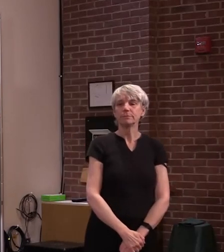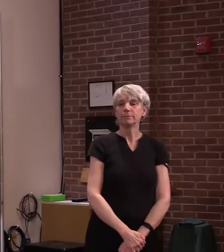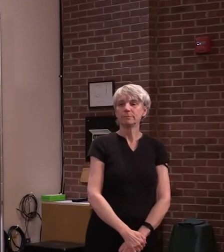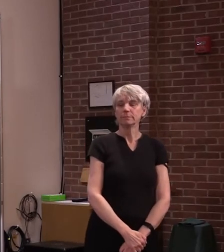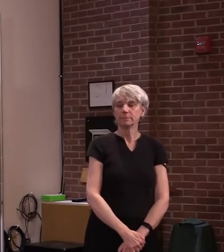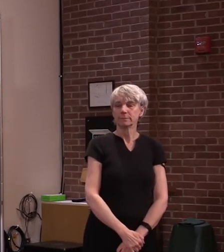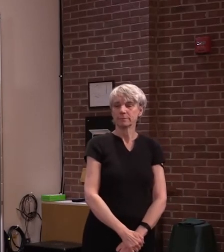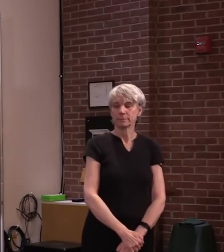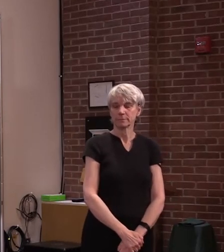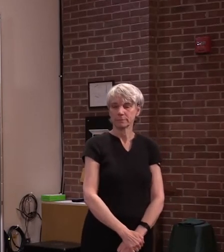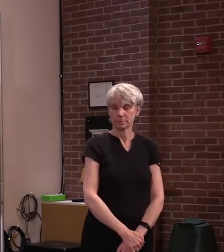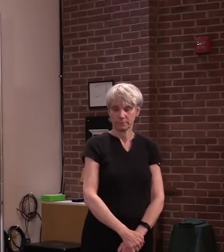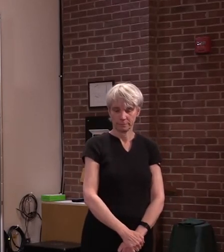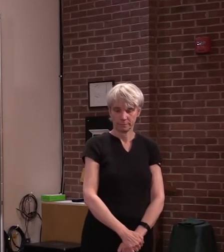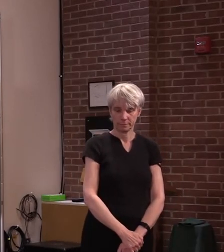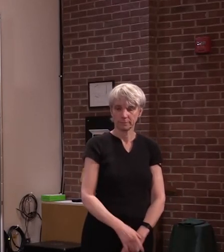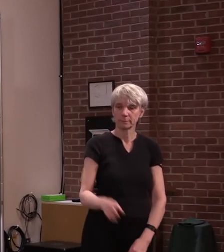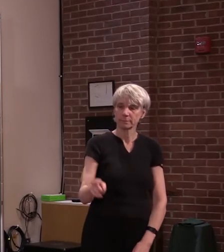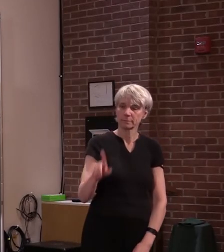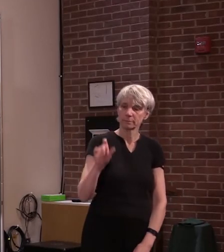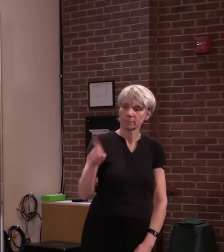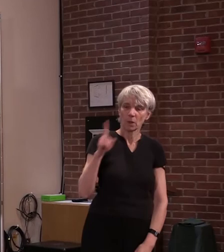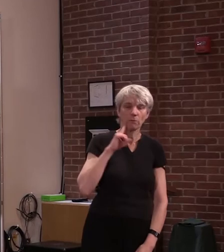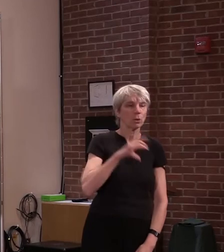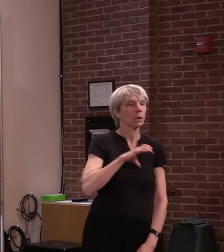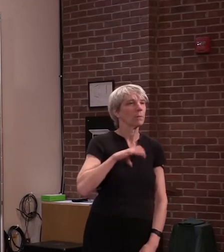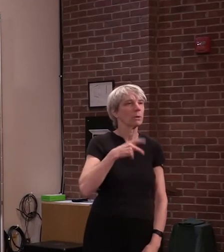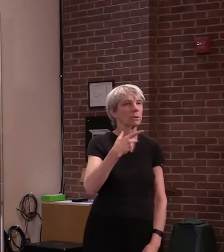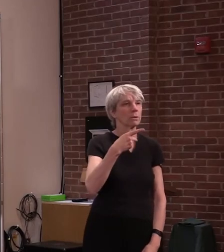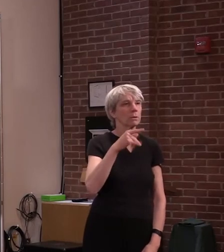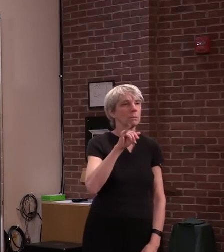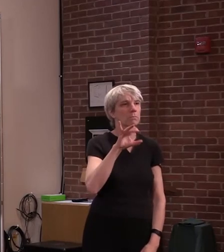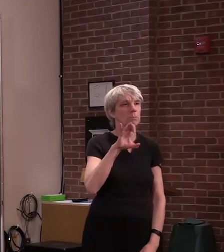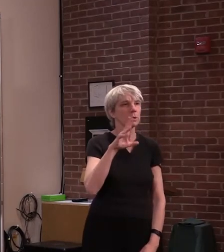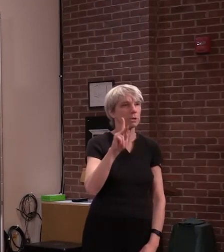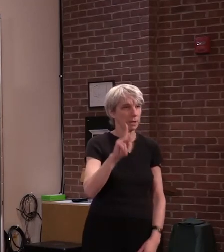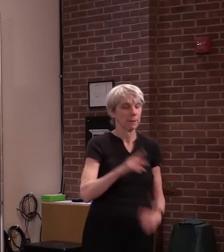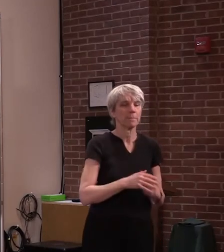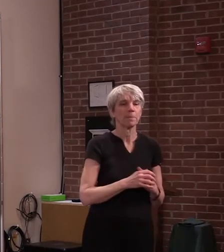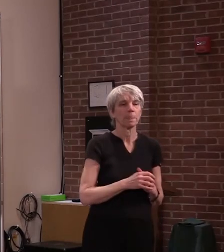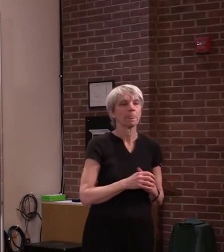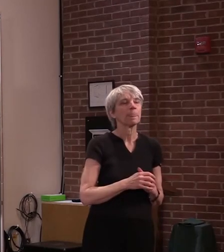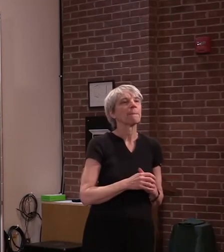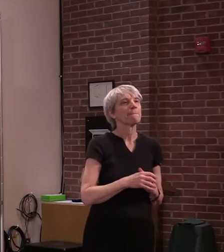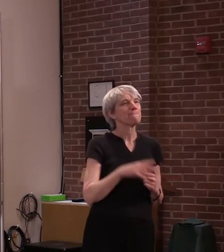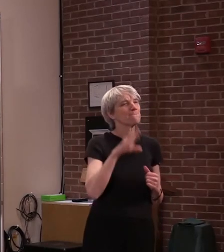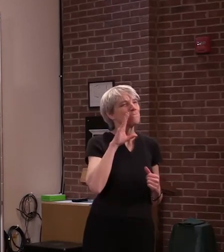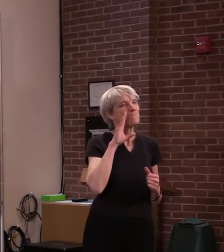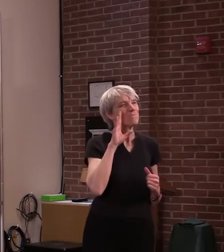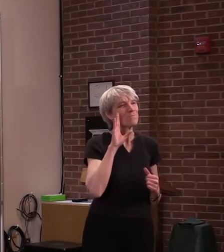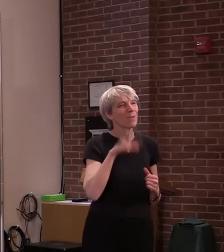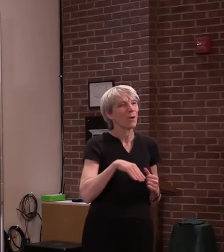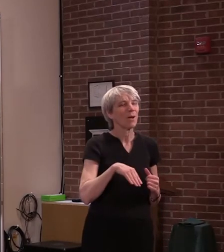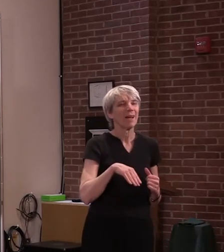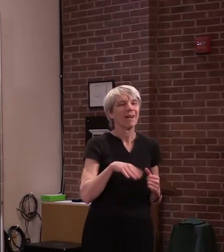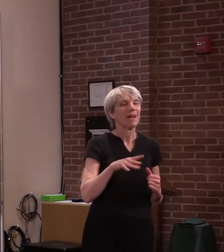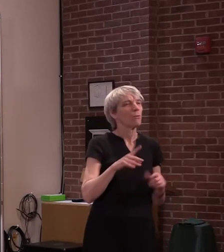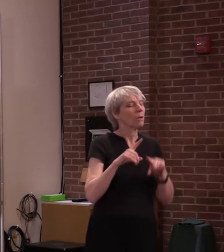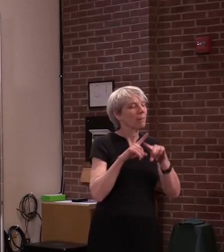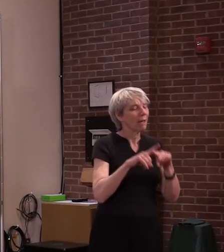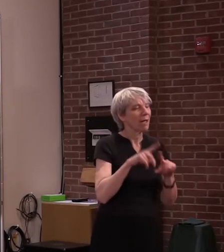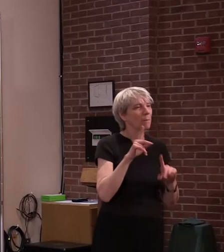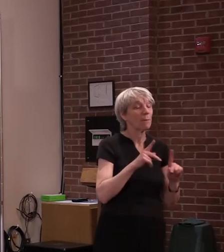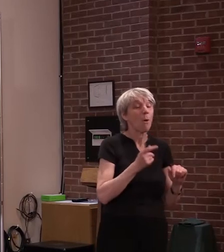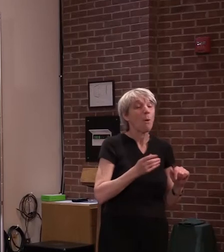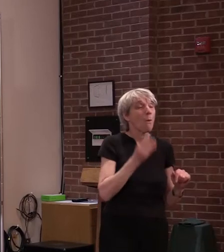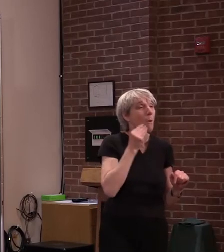For Commissioner Pichek, I was wondering, with the self-reporting, you know, human nature being what it is, the